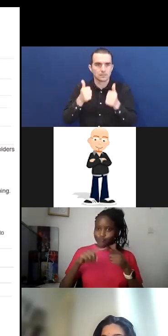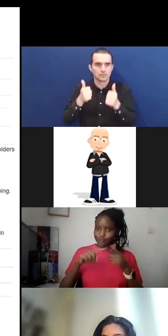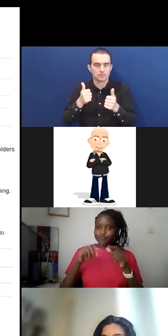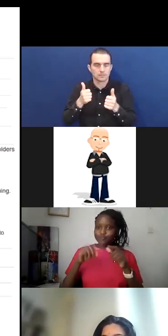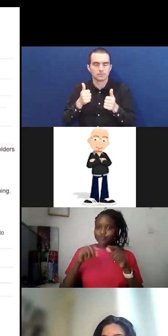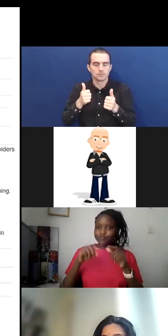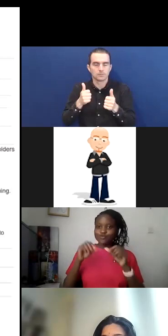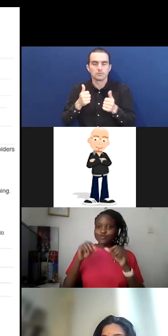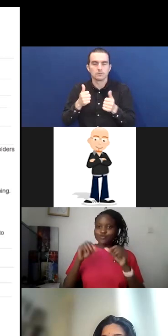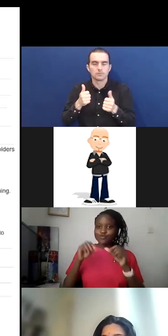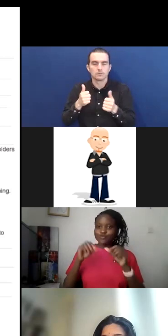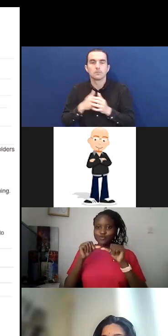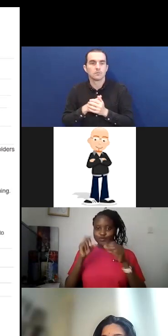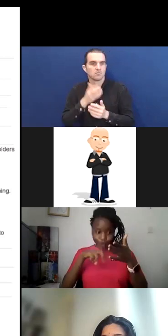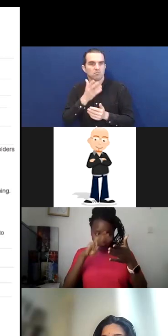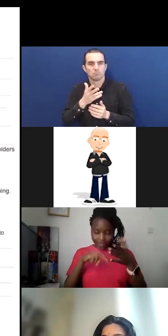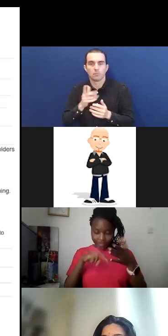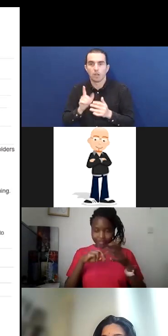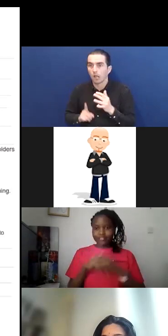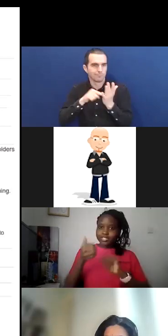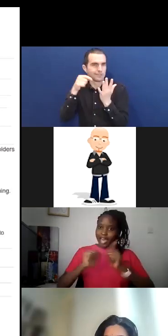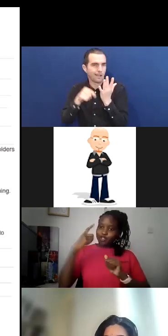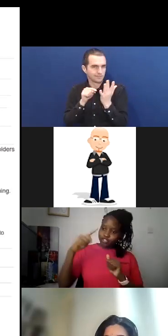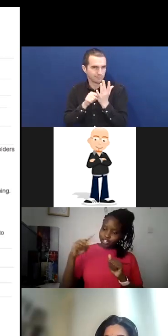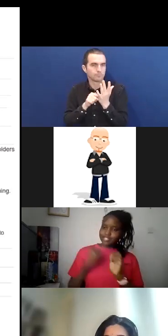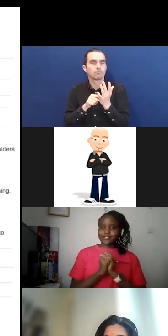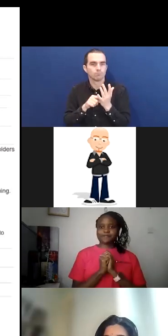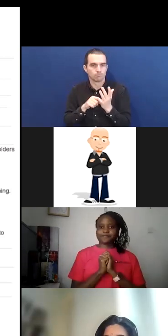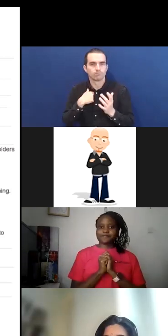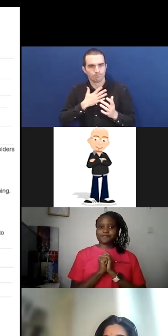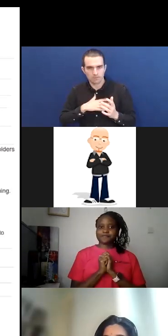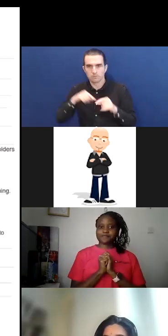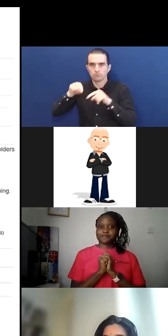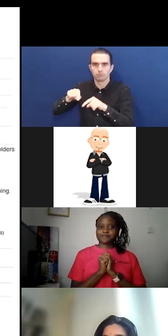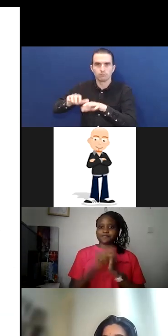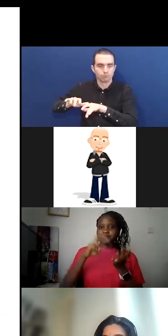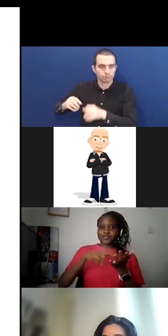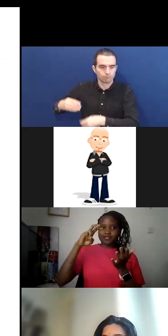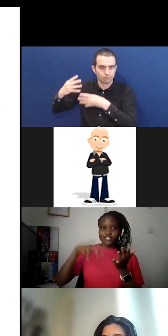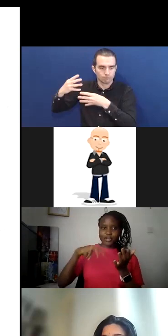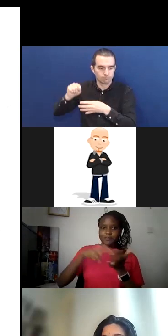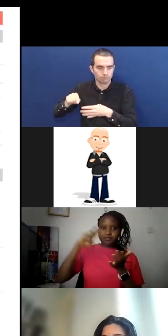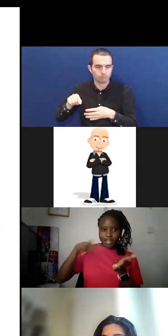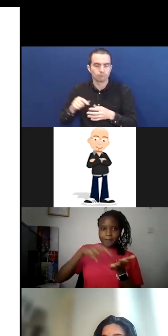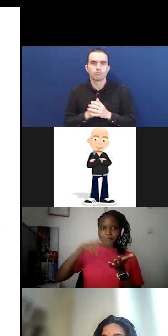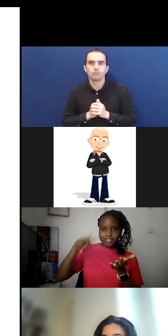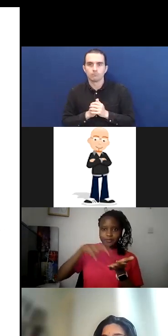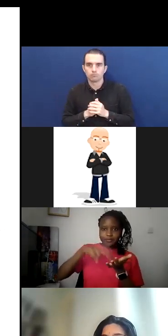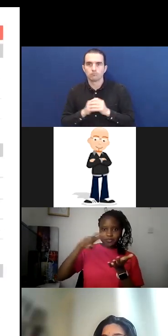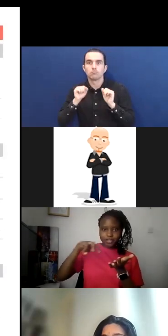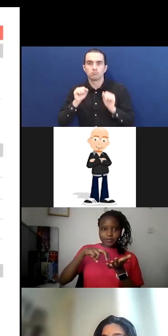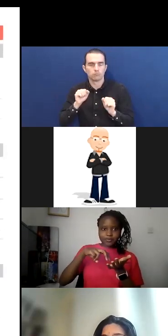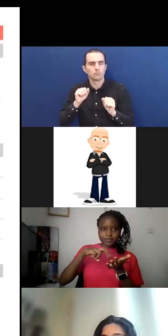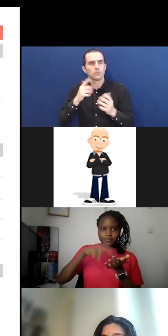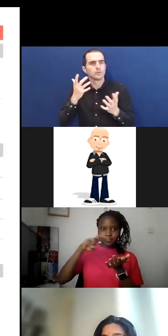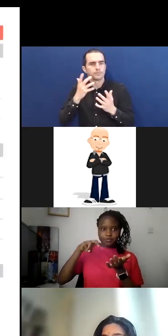about what are the actions stakeholders should take. Now I'm going to jump right through. We don't need to jump through